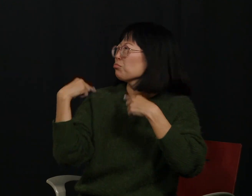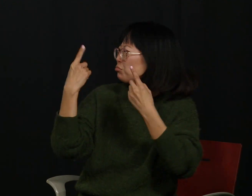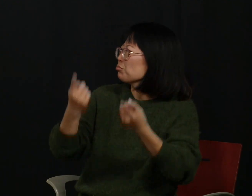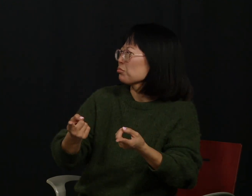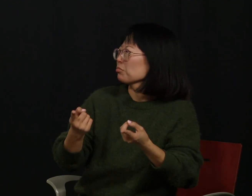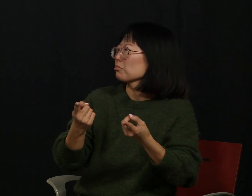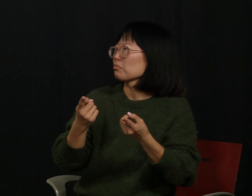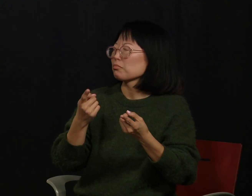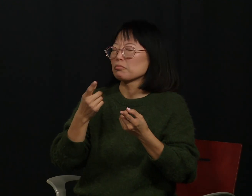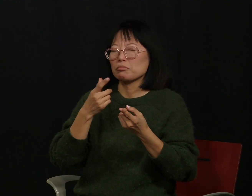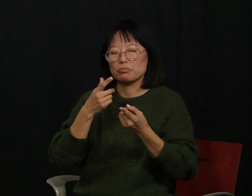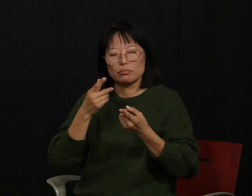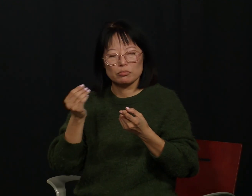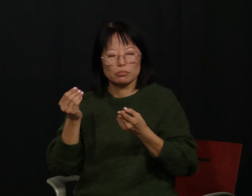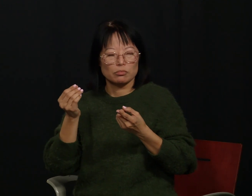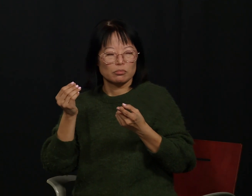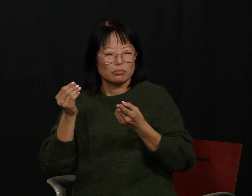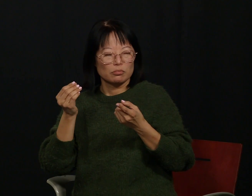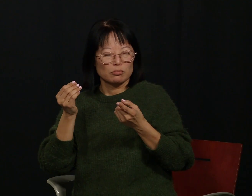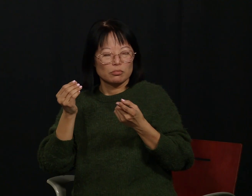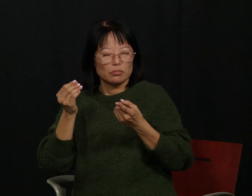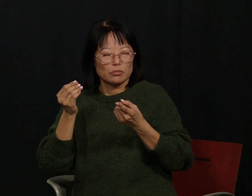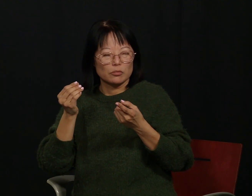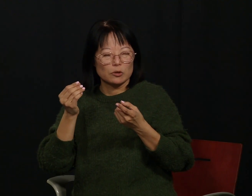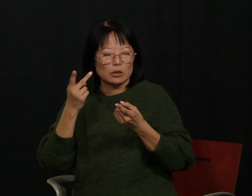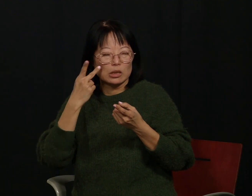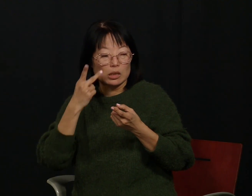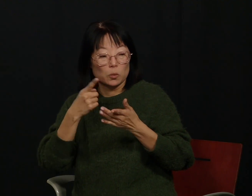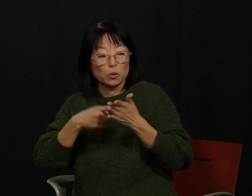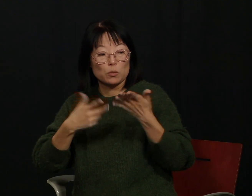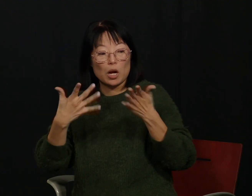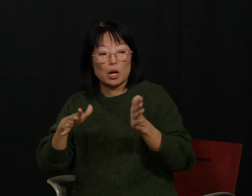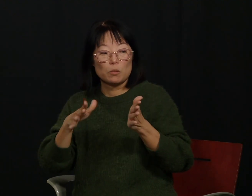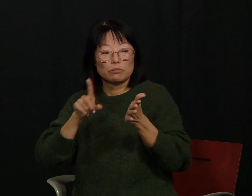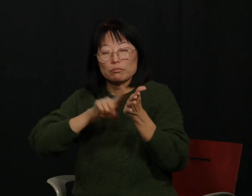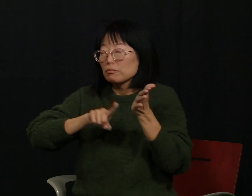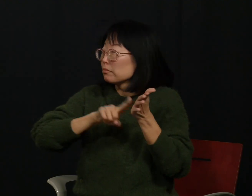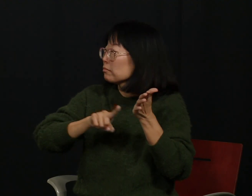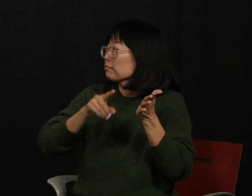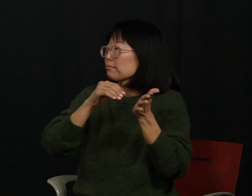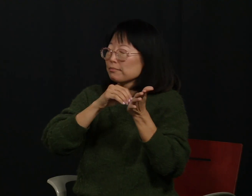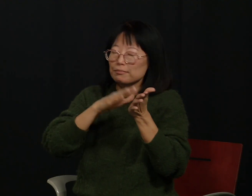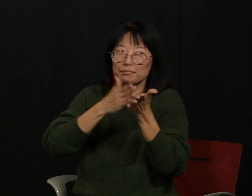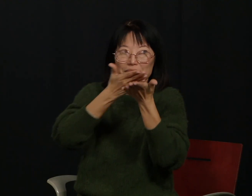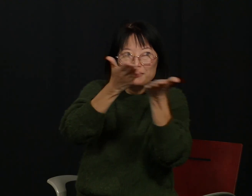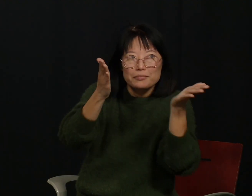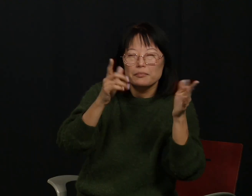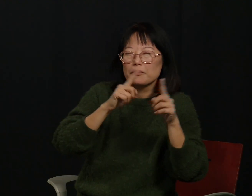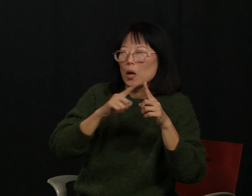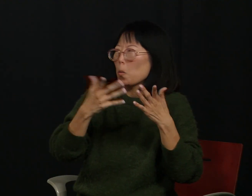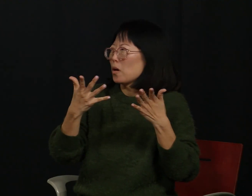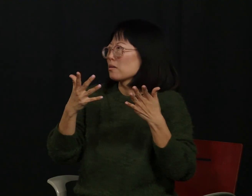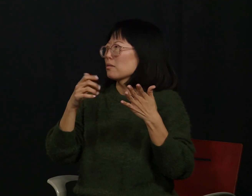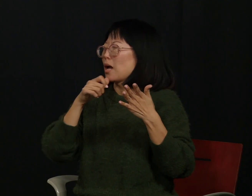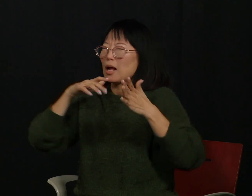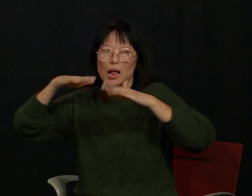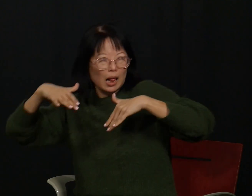being used in sign language, to see what has already been researched, what's been documented, but what